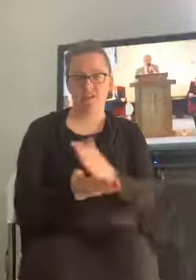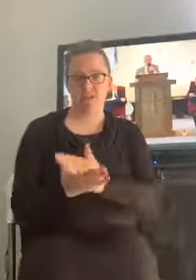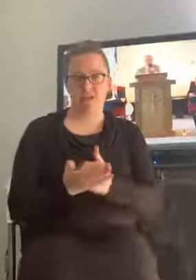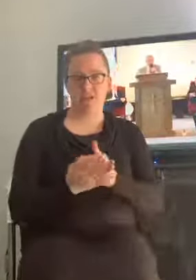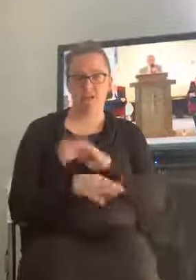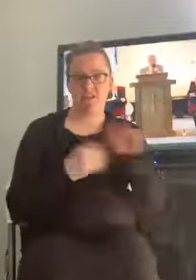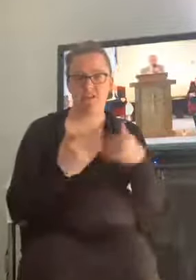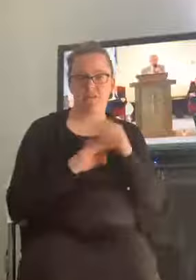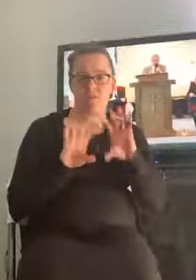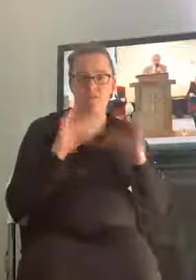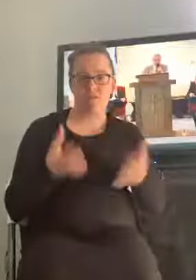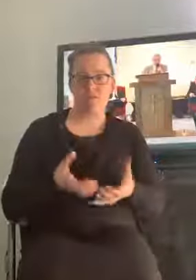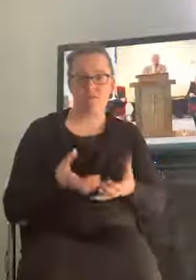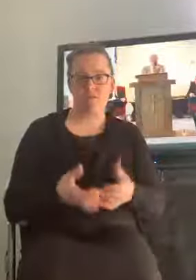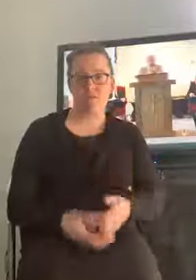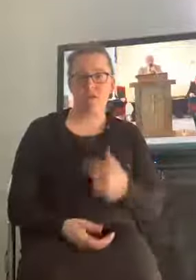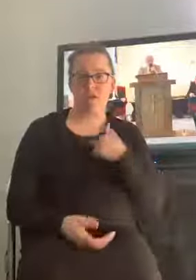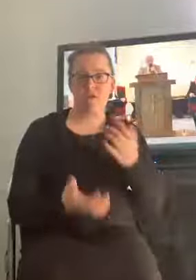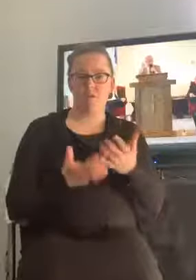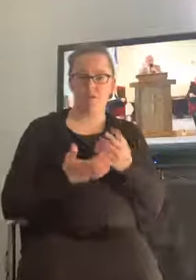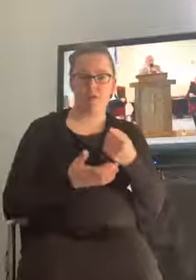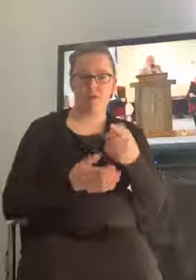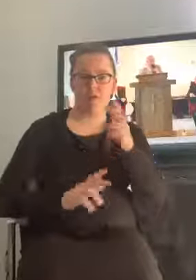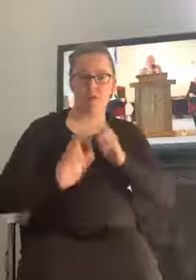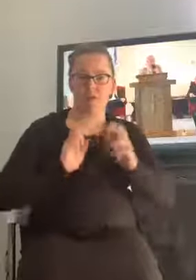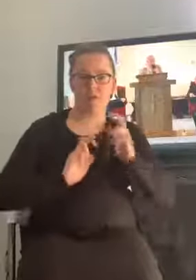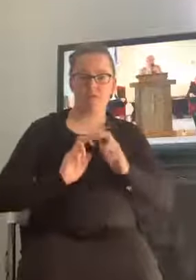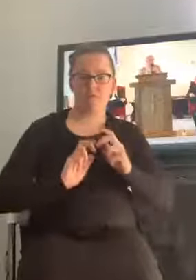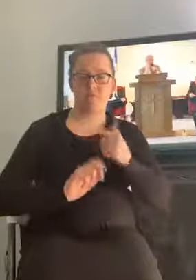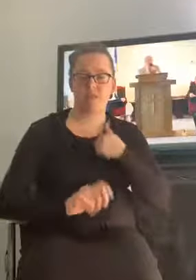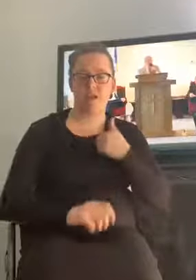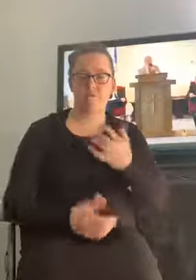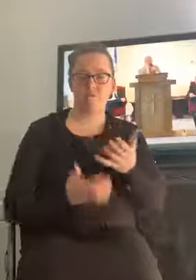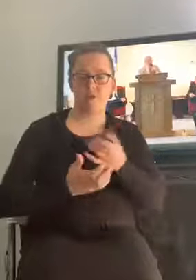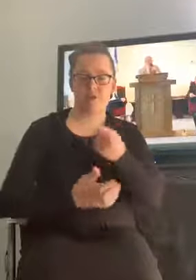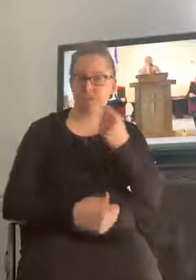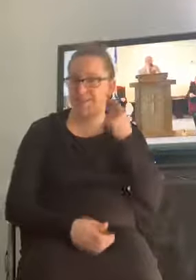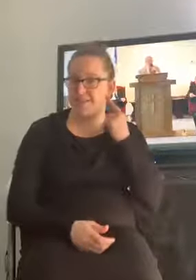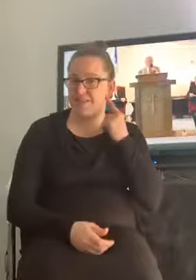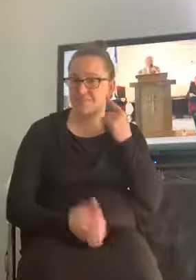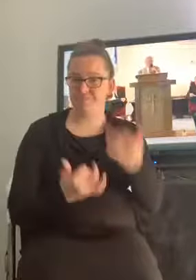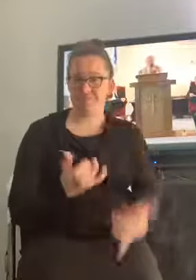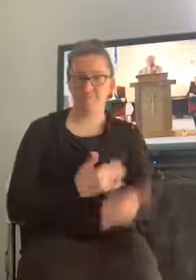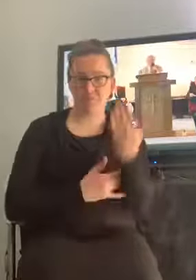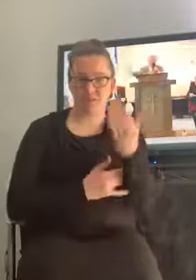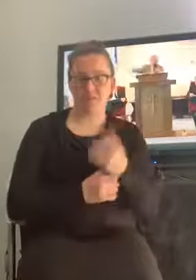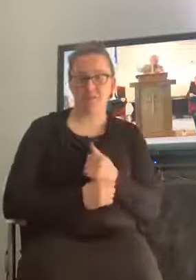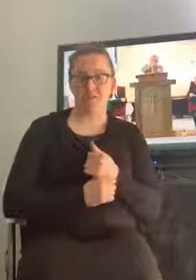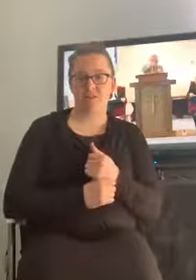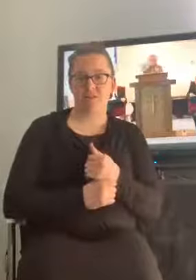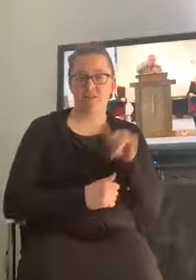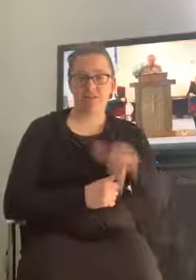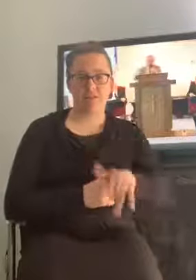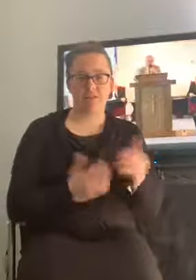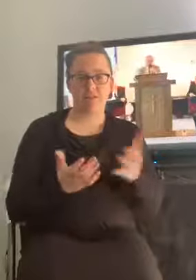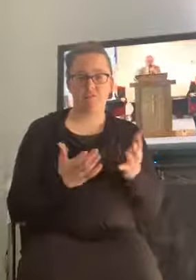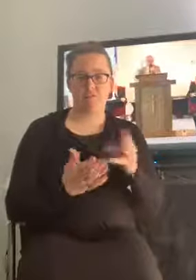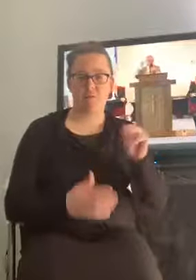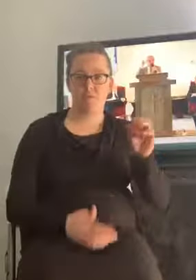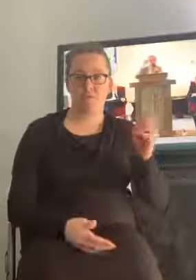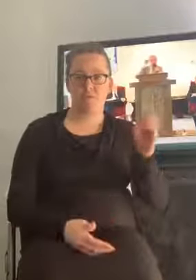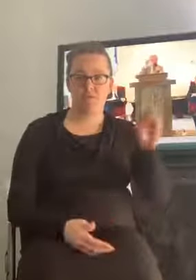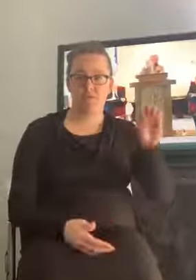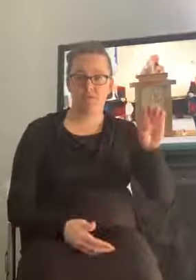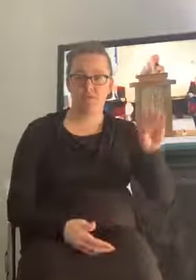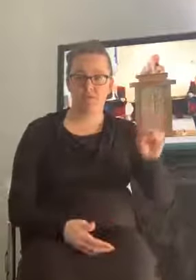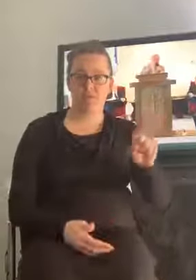you that are watching and listening here this morning, I want you to get your ear tuned in. That's what Moses did to the people. He gathered the people